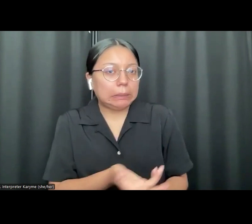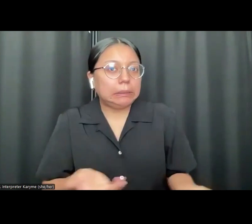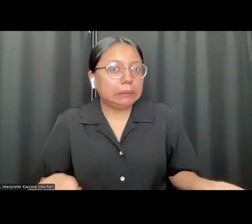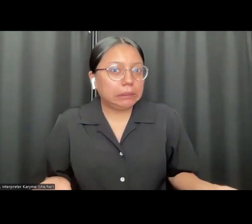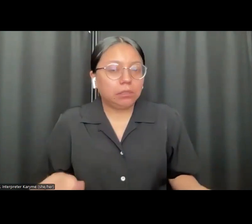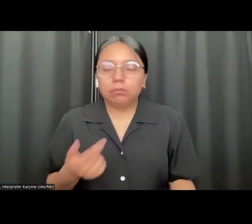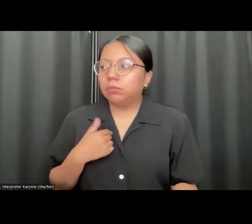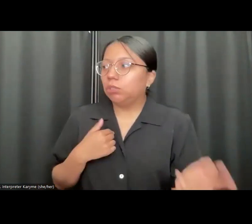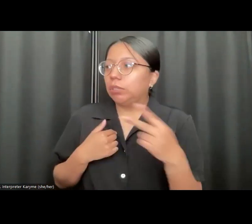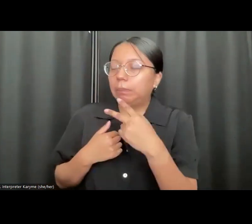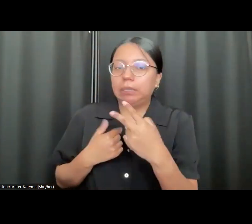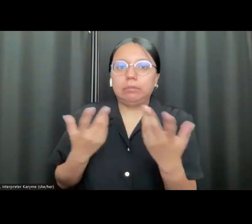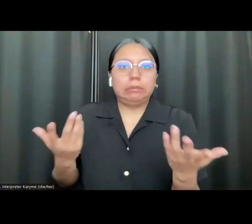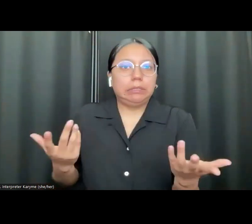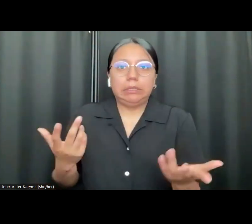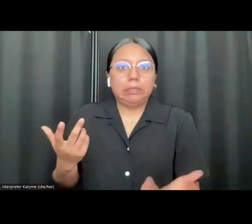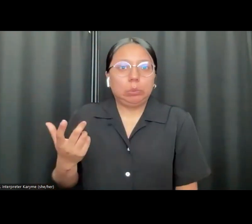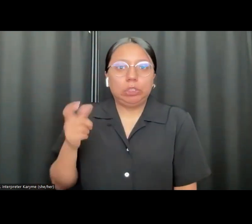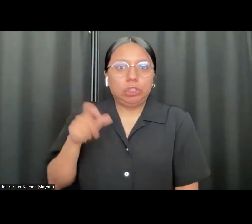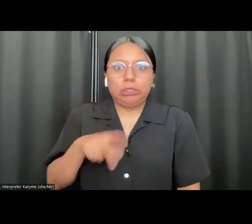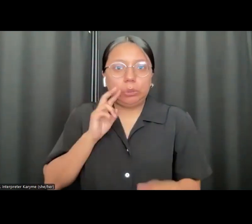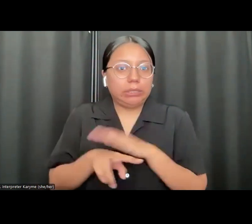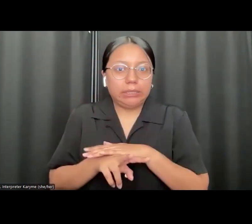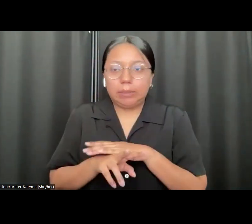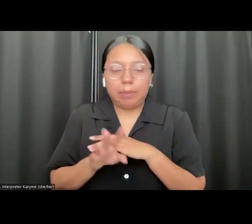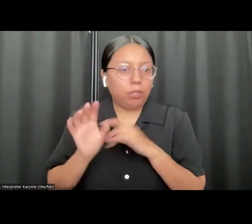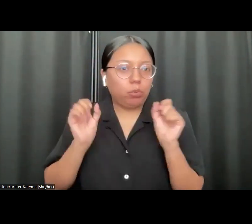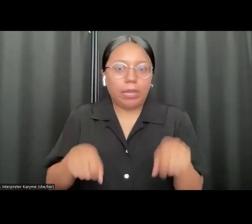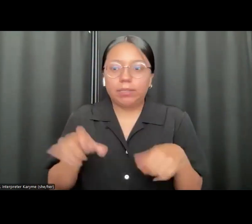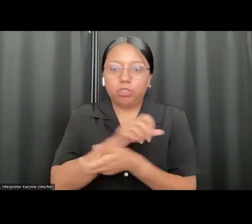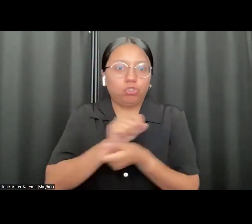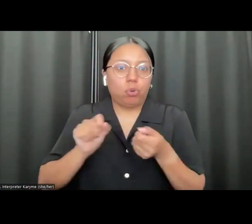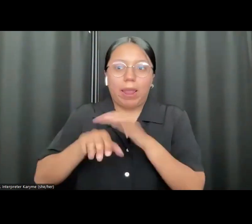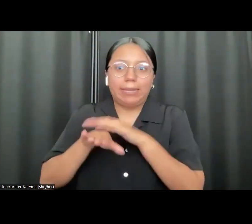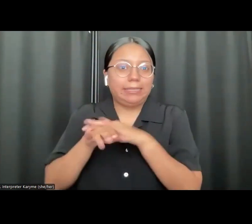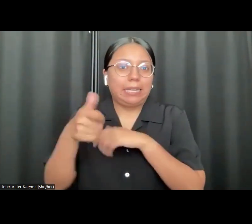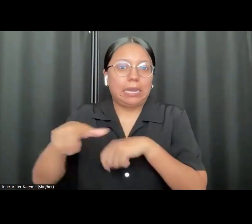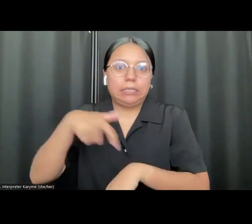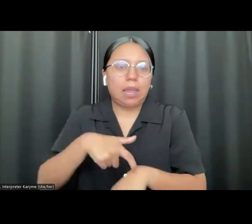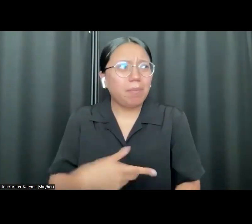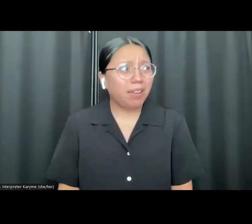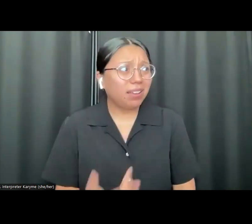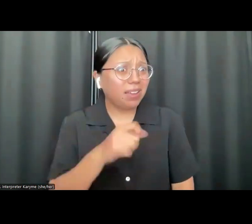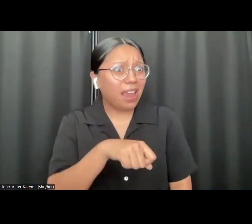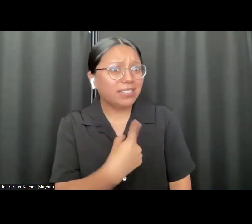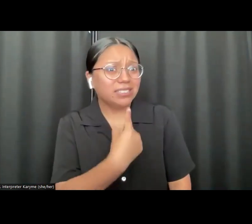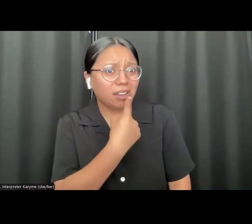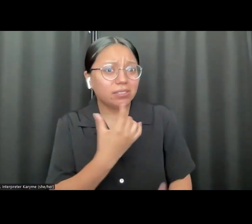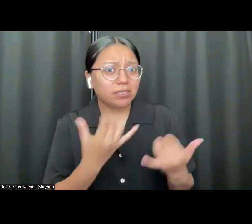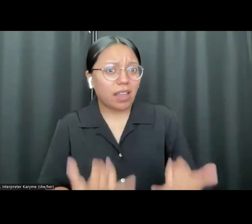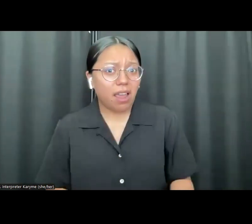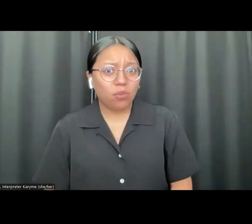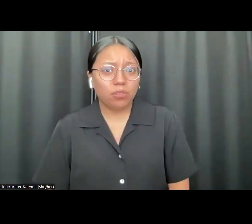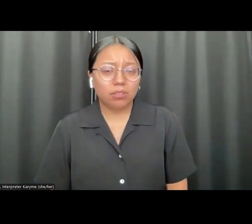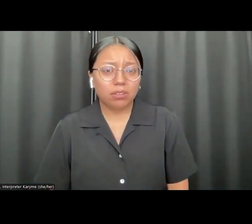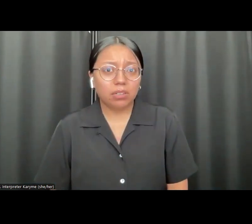to just anticipate that the abled will destroy access at all costs." And I was like, "Yeah, and this sucks now." And it was a terrible